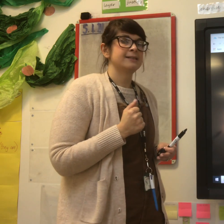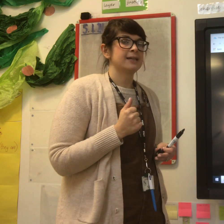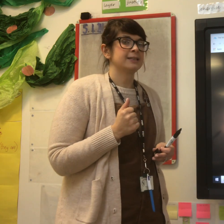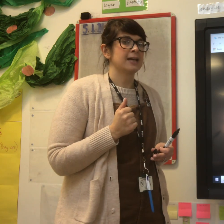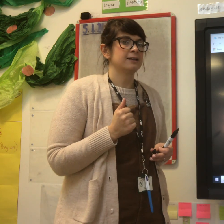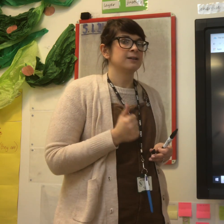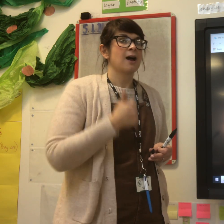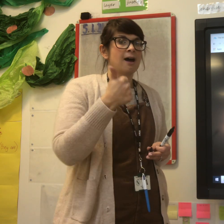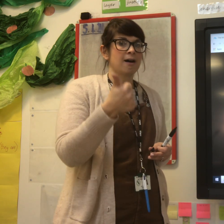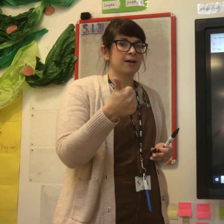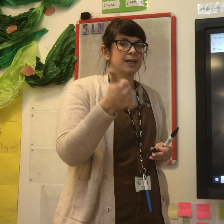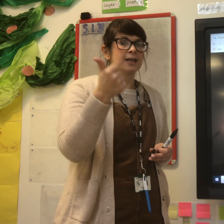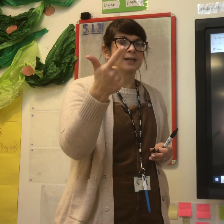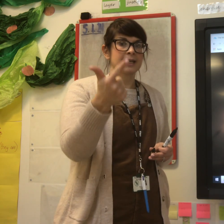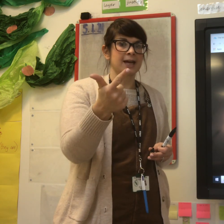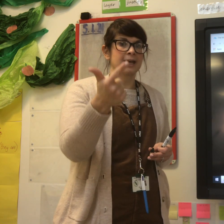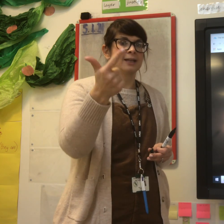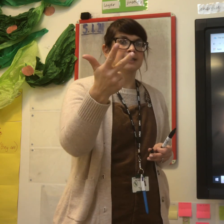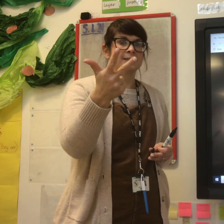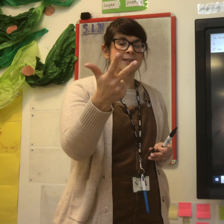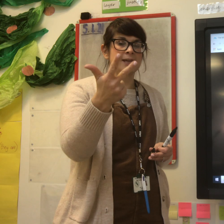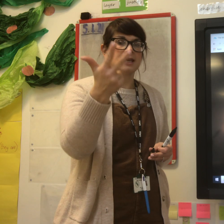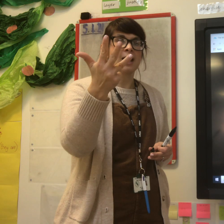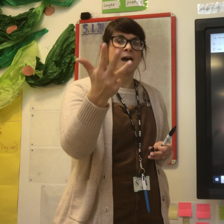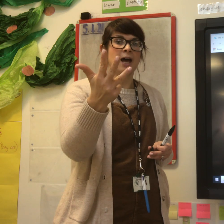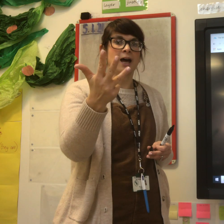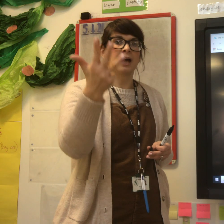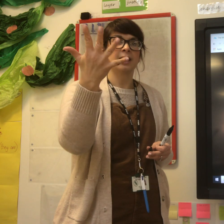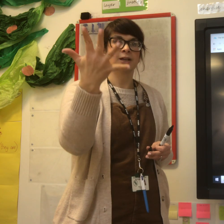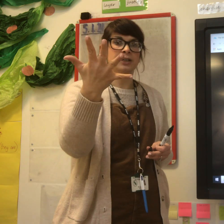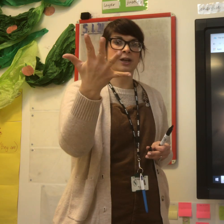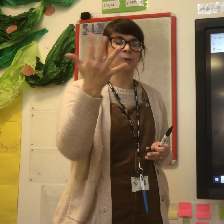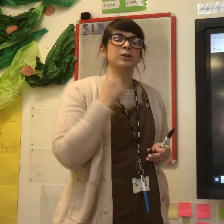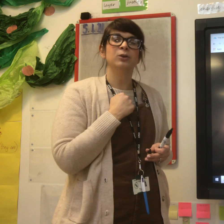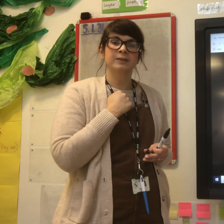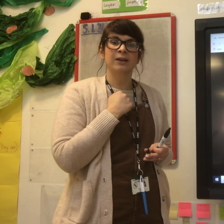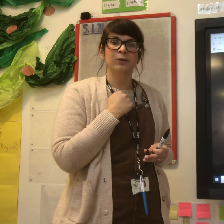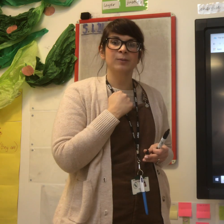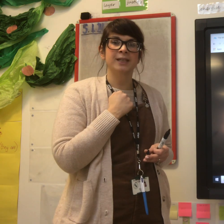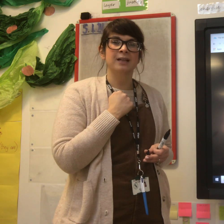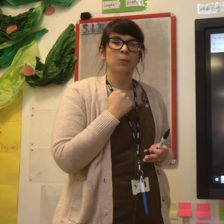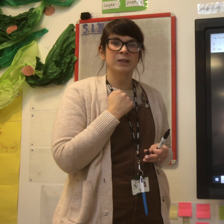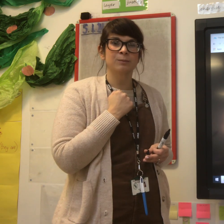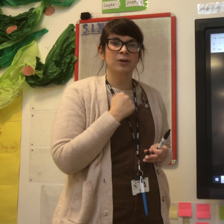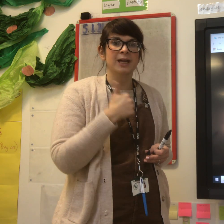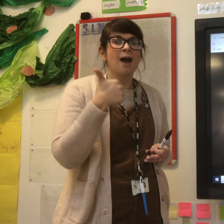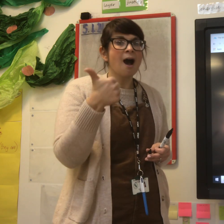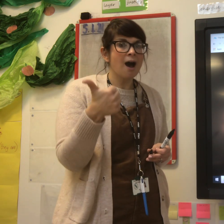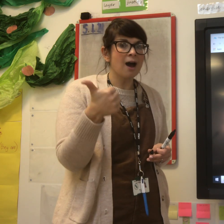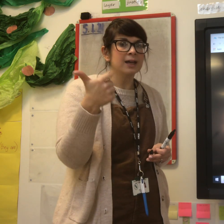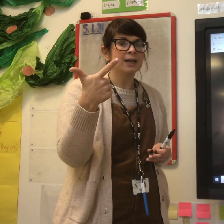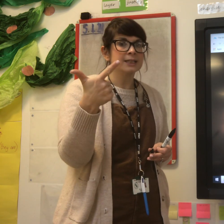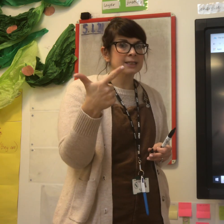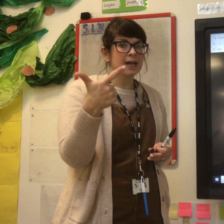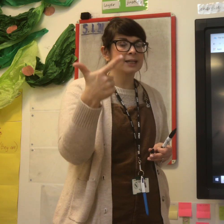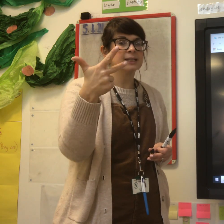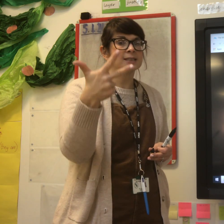say it again. I can see a girl. You say it with me this time, whispering. I can